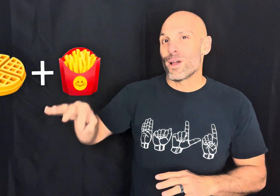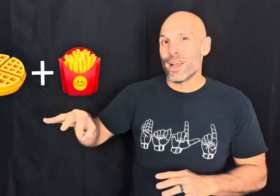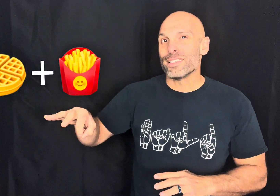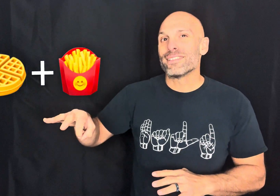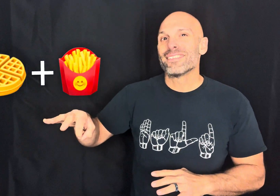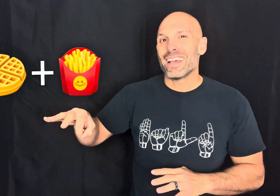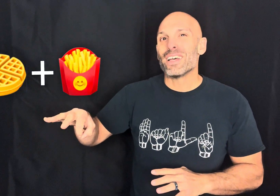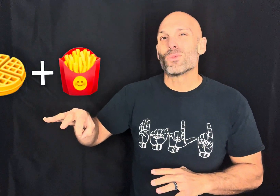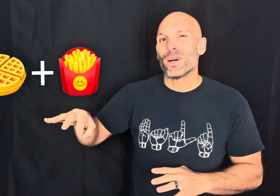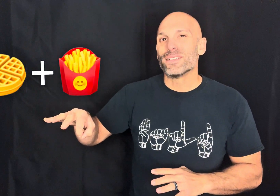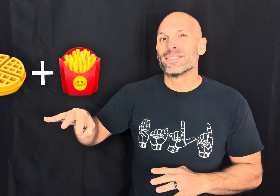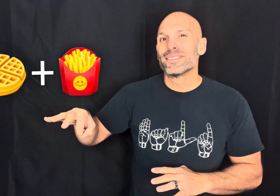fries as well.